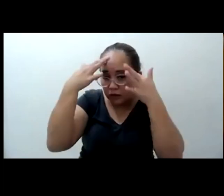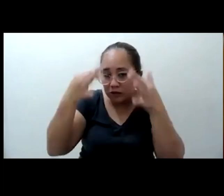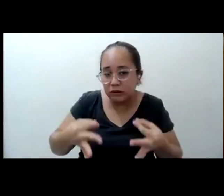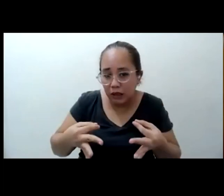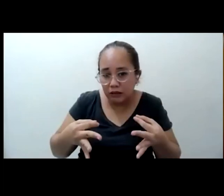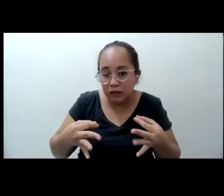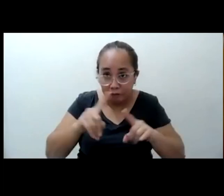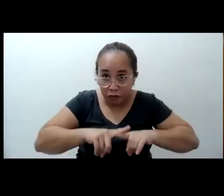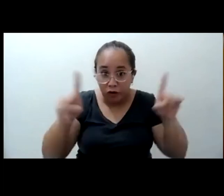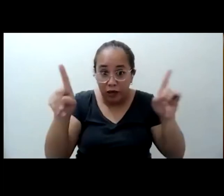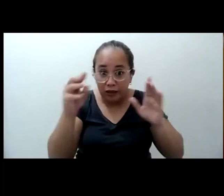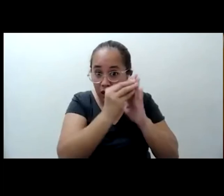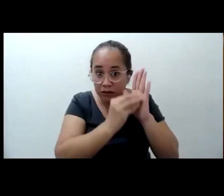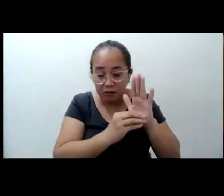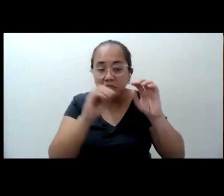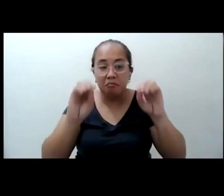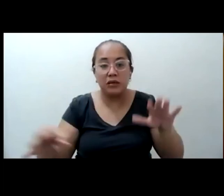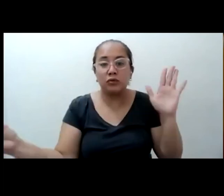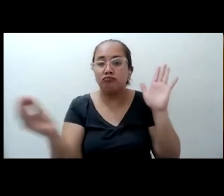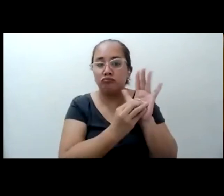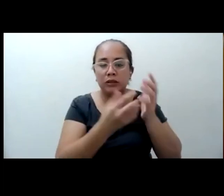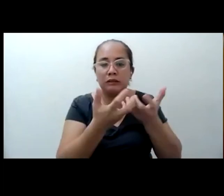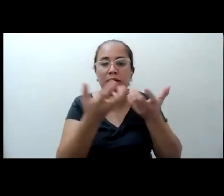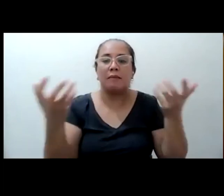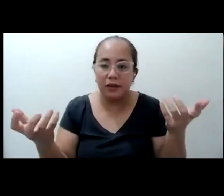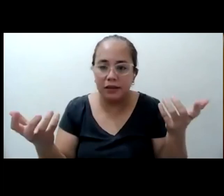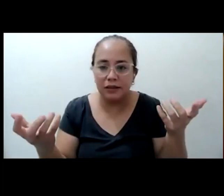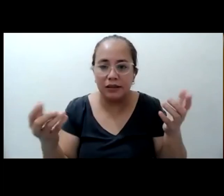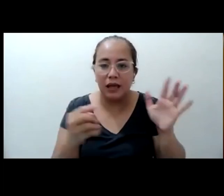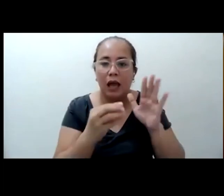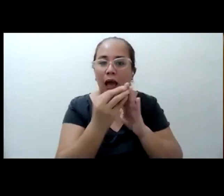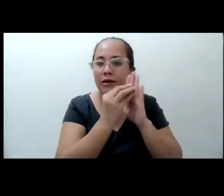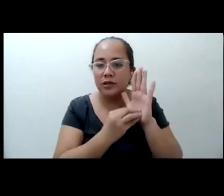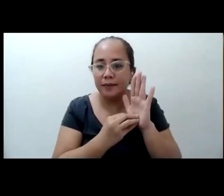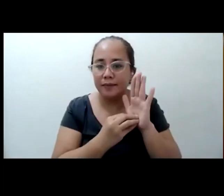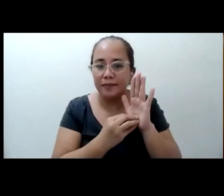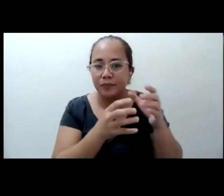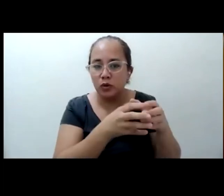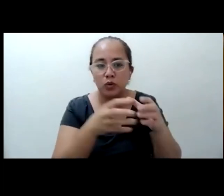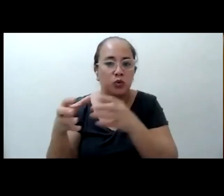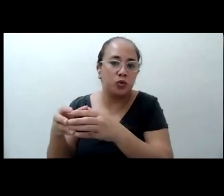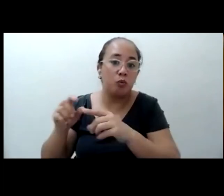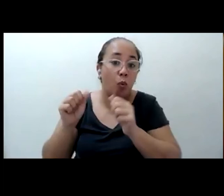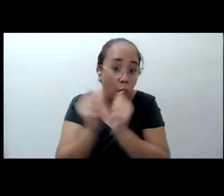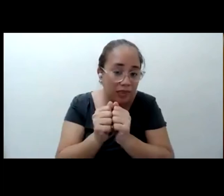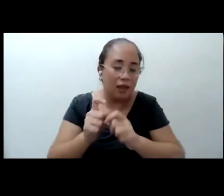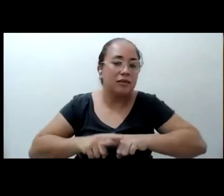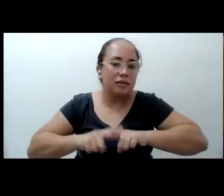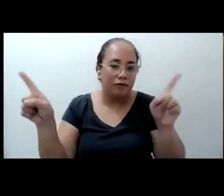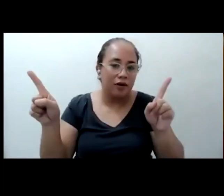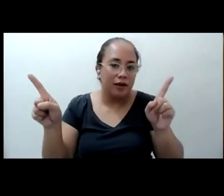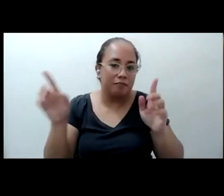be listed in a separate hand shape category with a different picture. Yes,